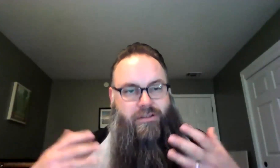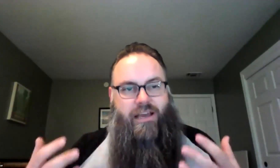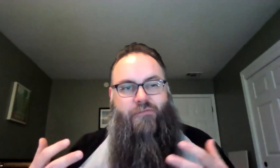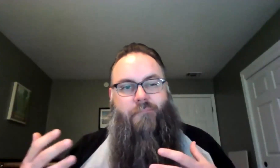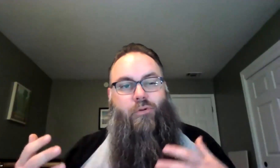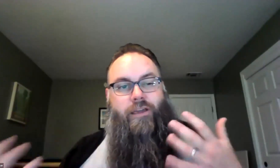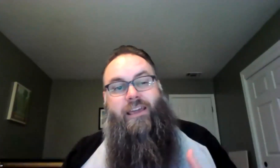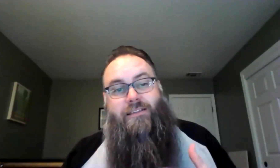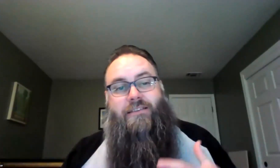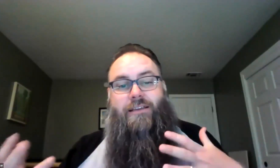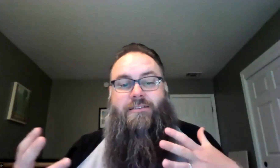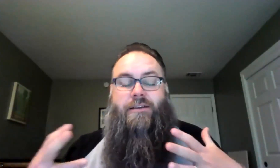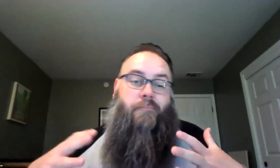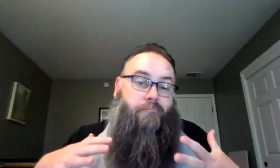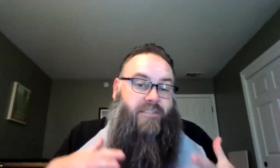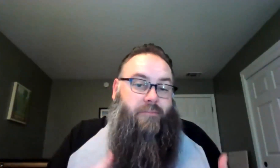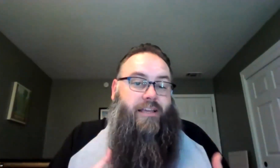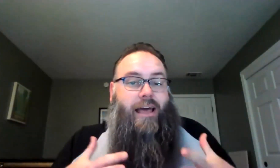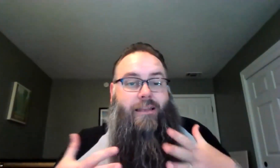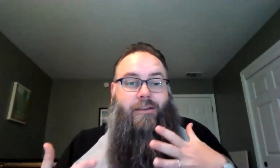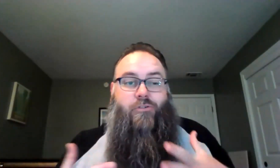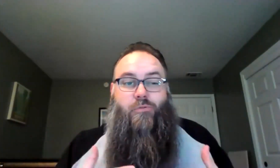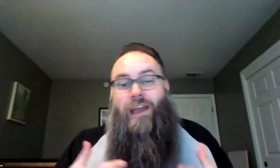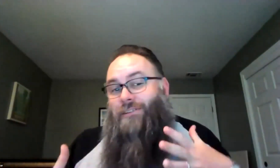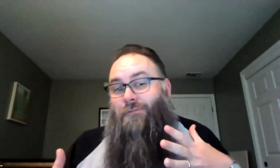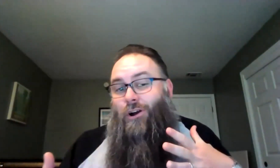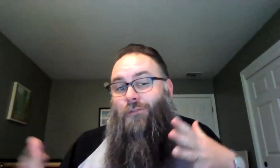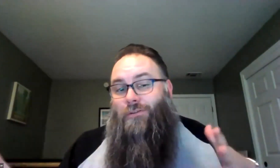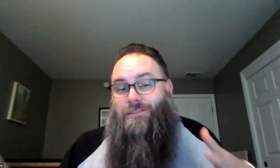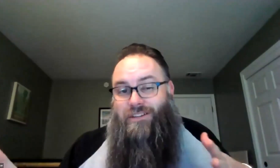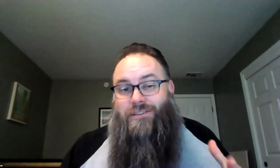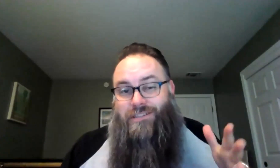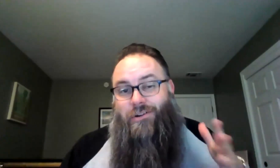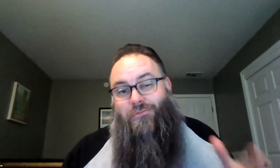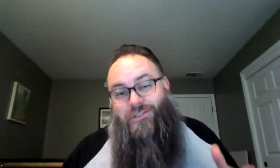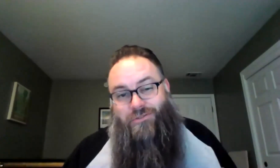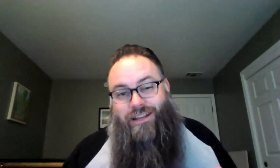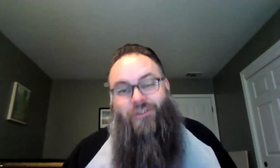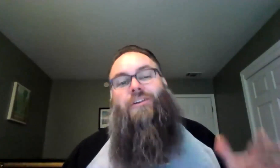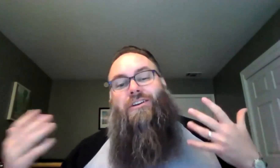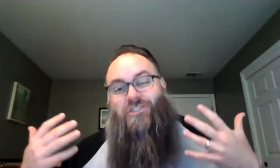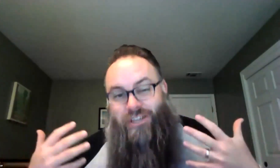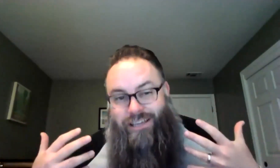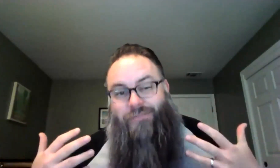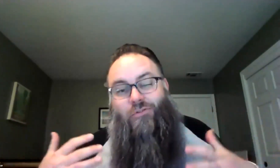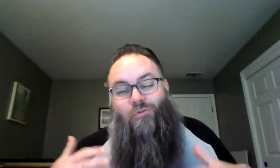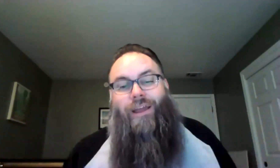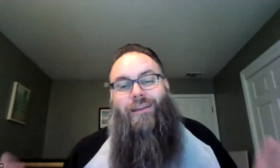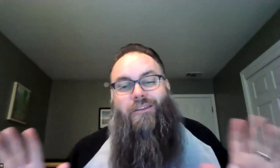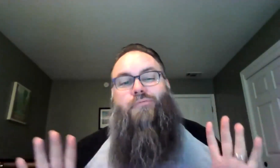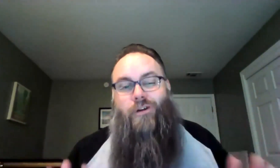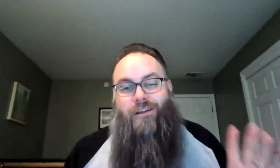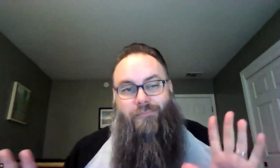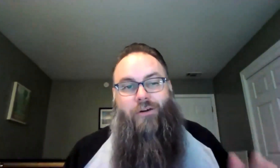to deaf employees is something that, we have a deaf and hard of hearing specialist here at the regional center. She can give you